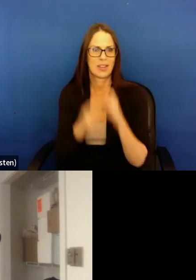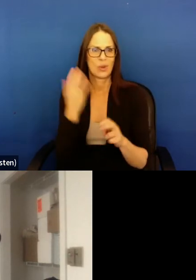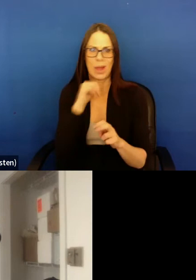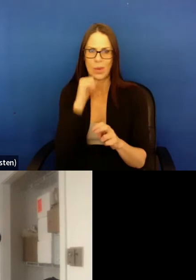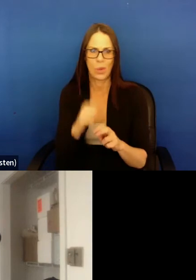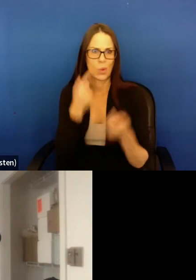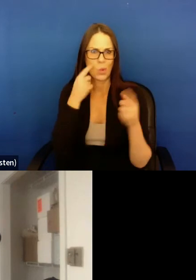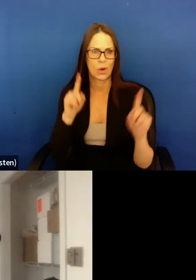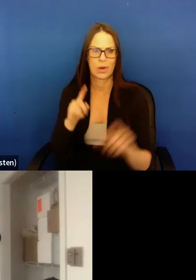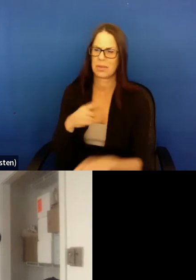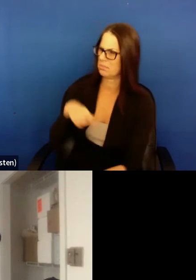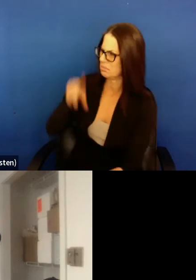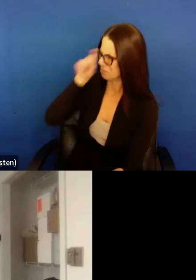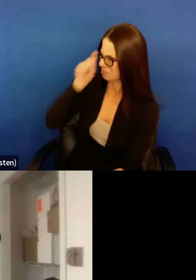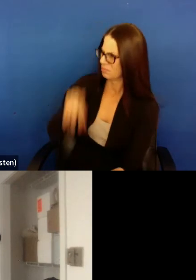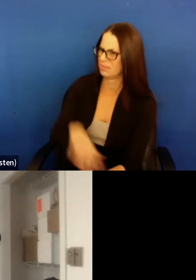Huh.